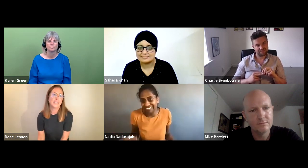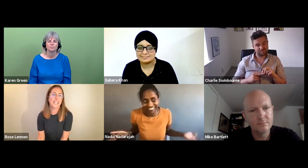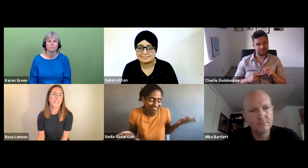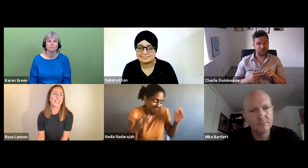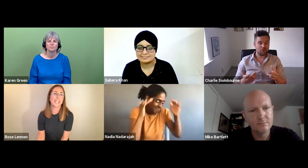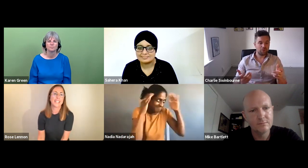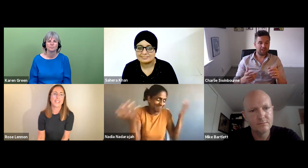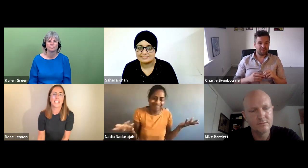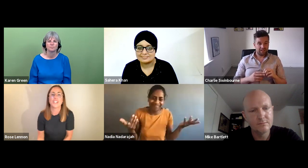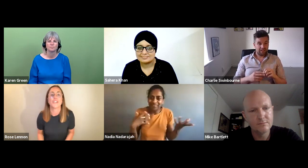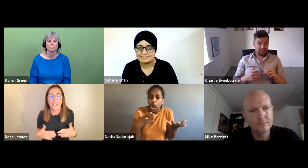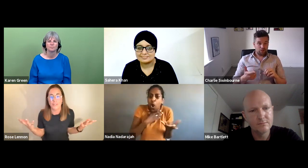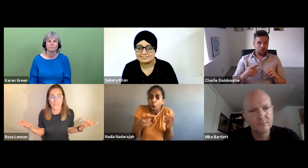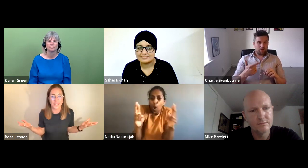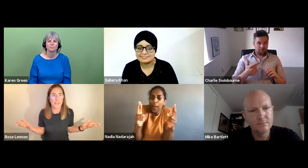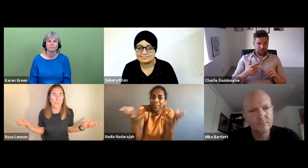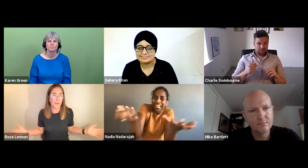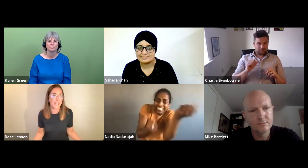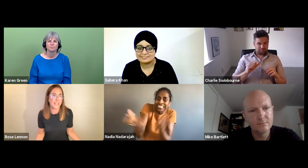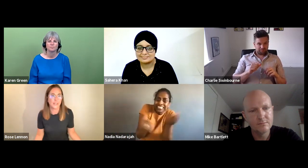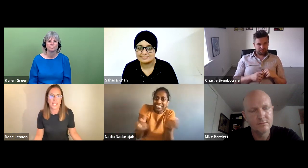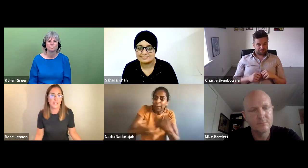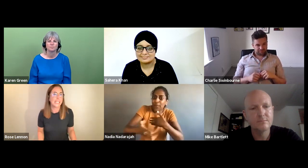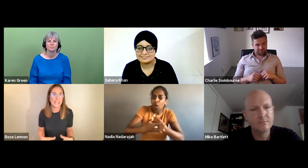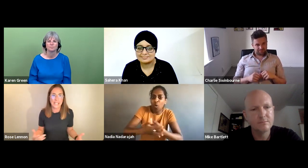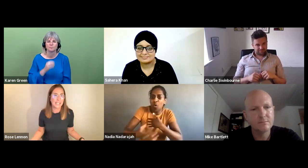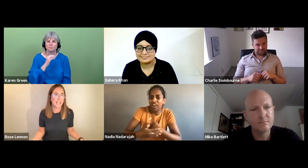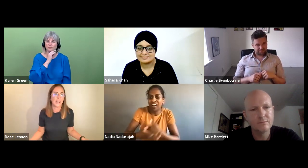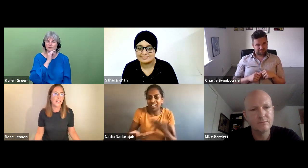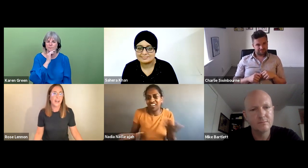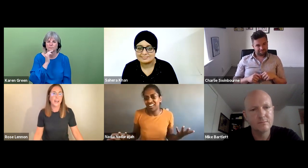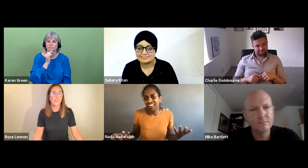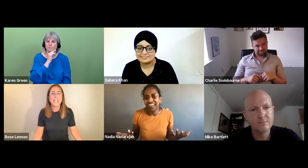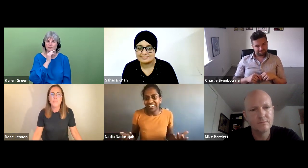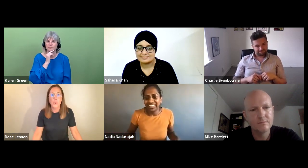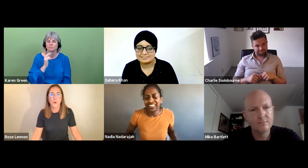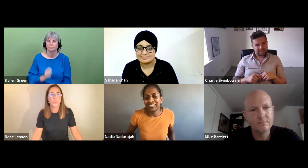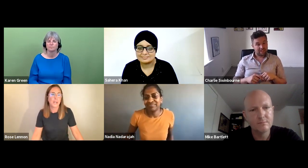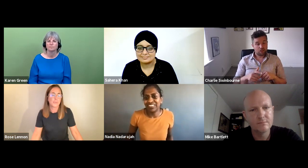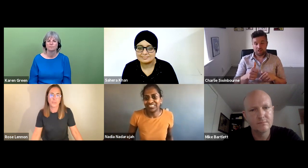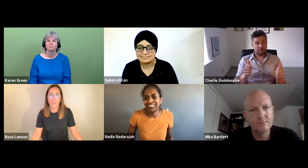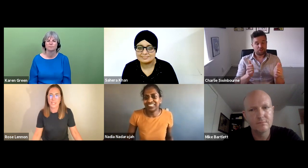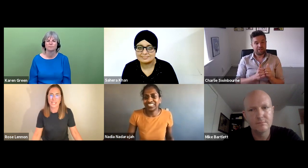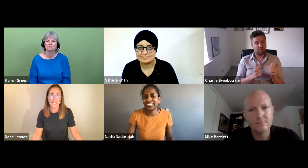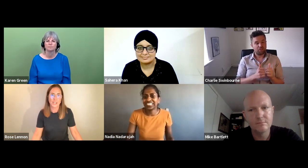There's just negatives. I think there's just not enough of us being represented on TV and theatre. We need much more